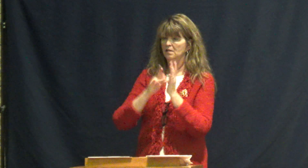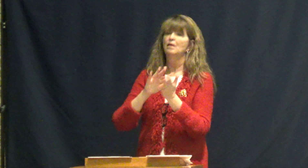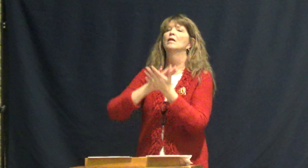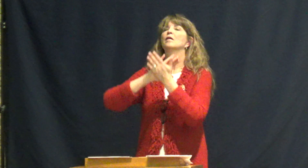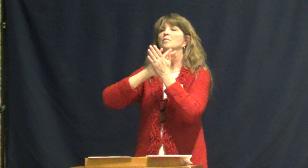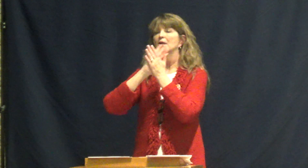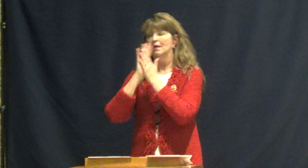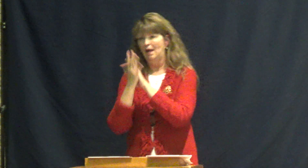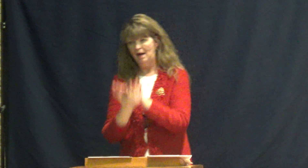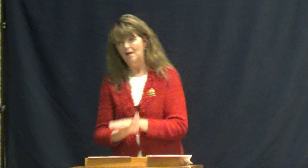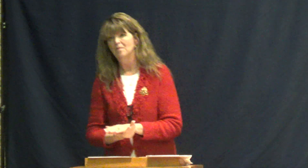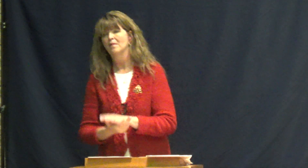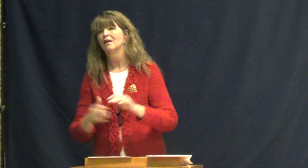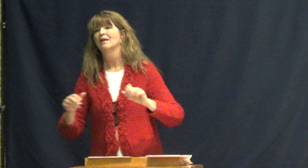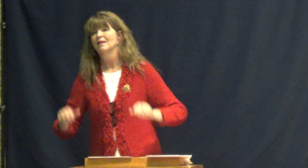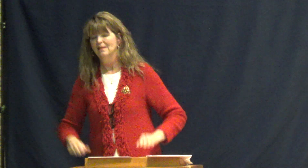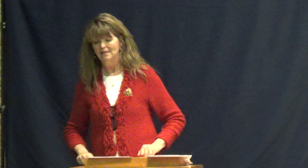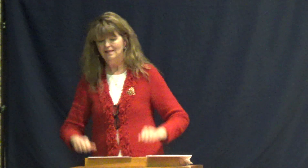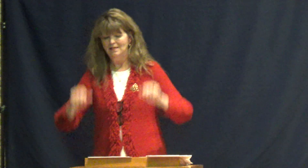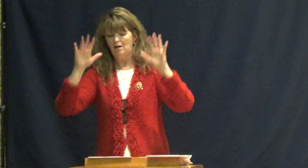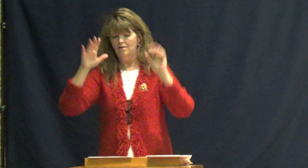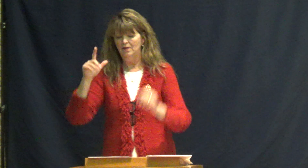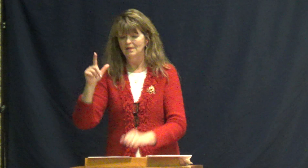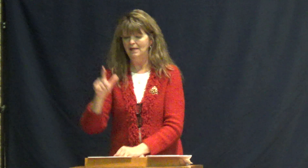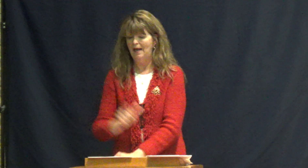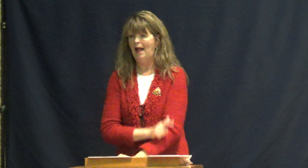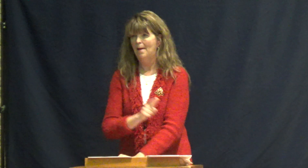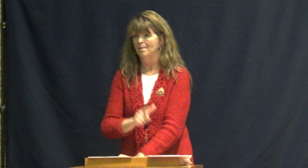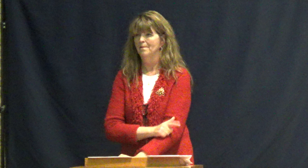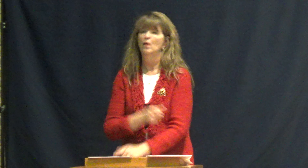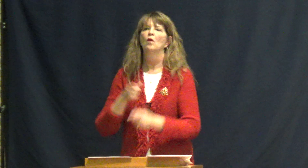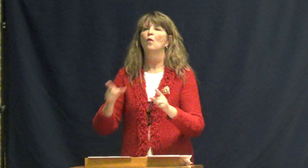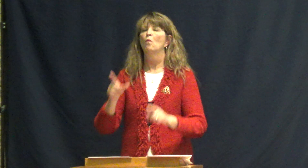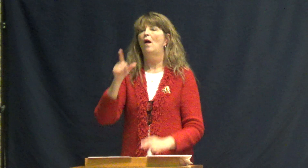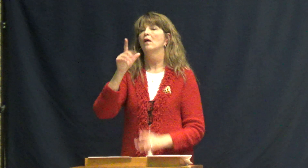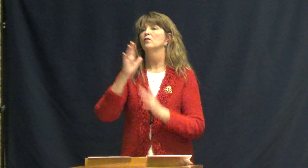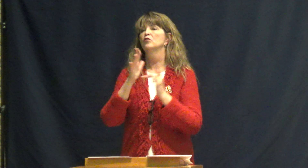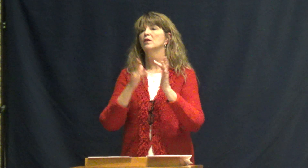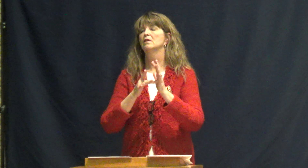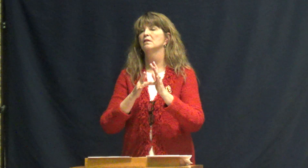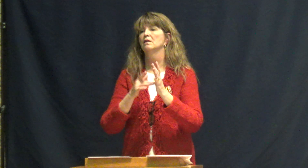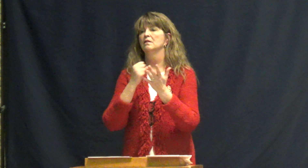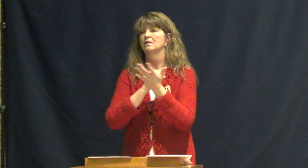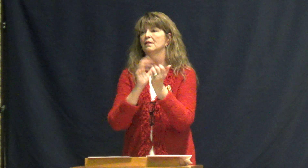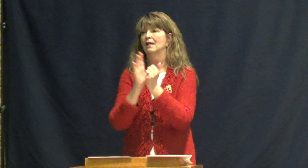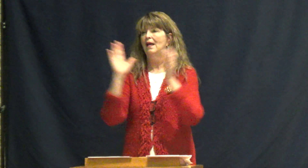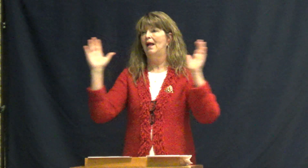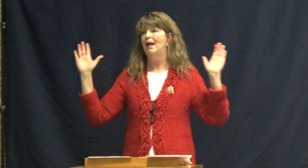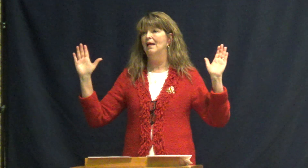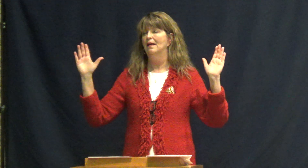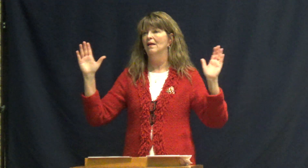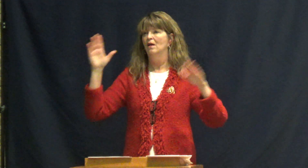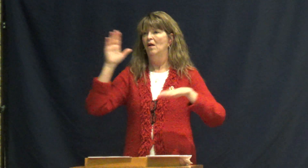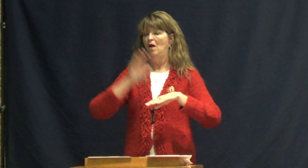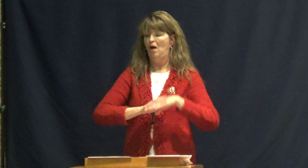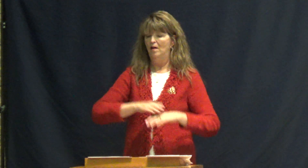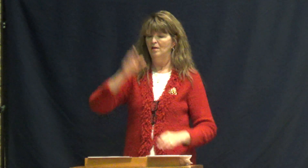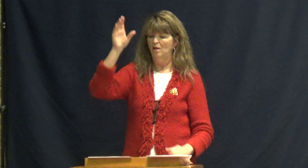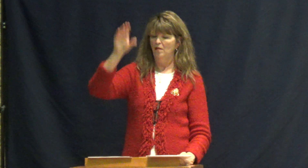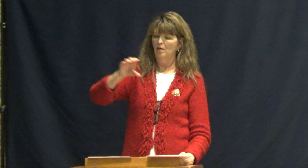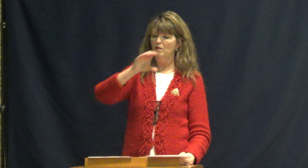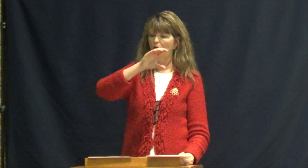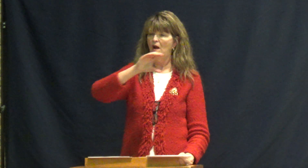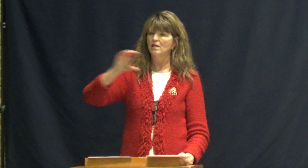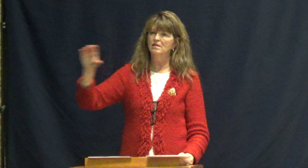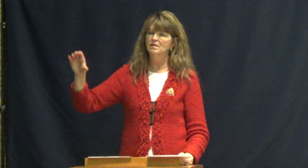of Jerusalem, Jesus became the sacrificial lamb as he hung on the